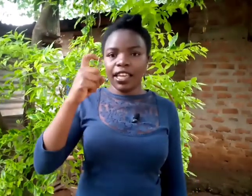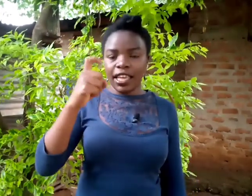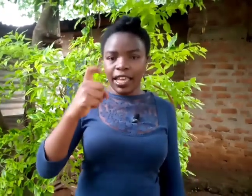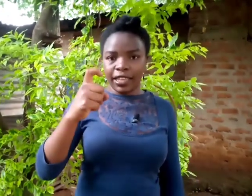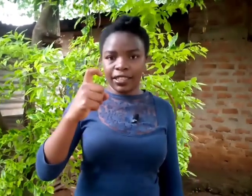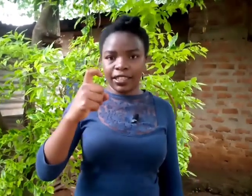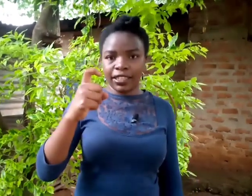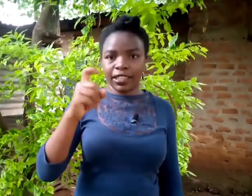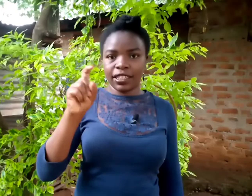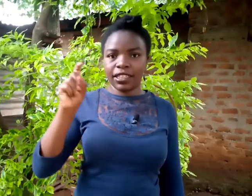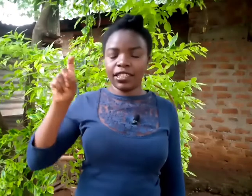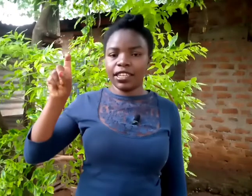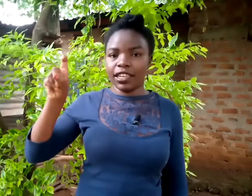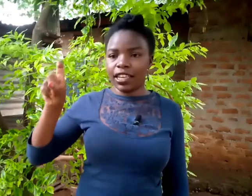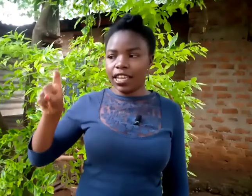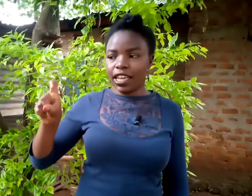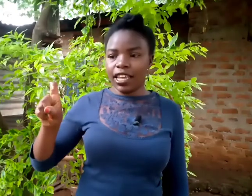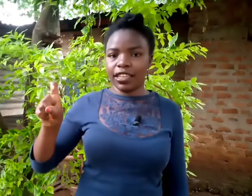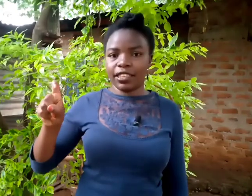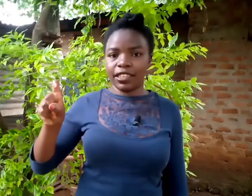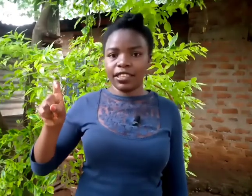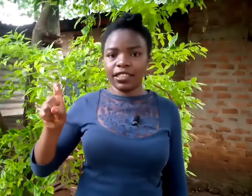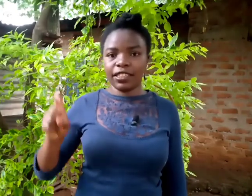X, X.